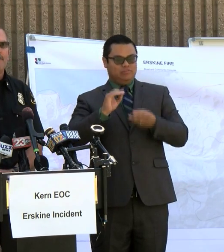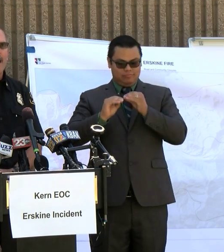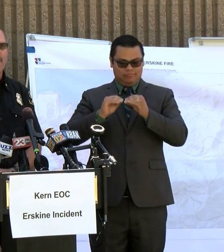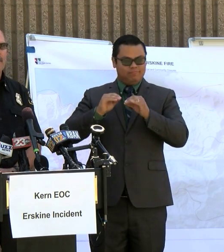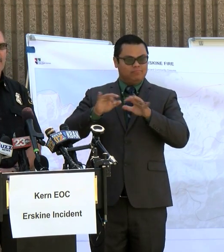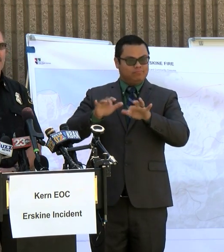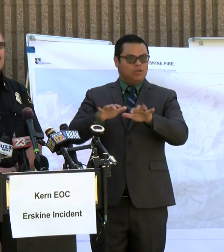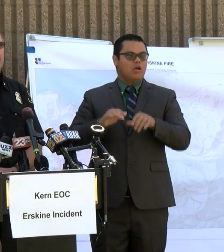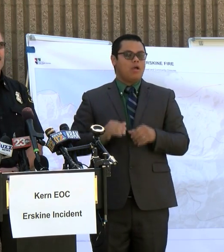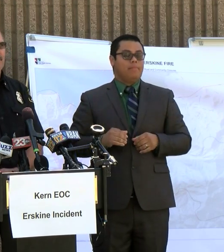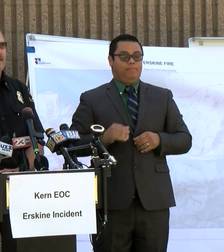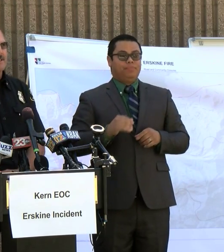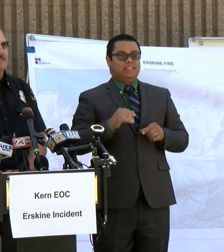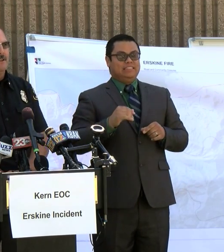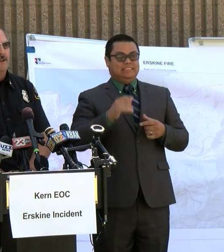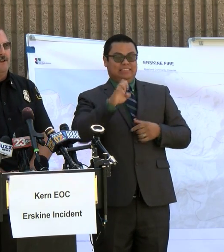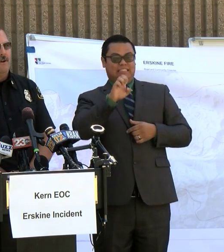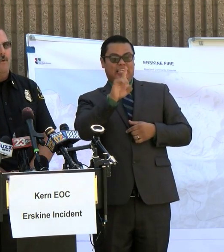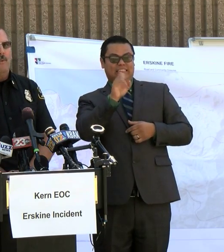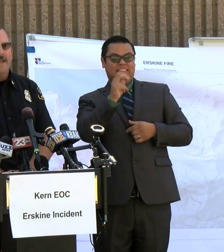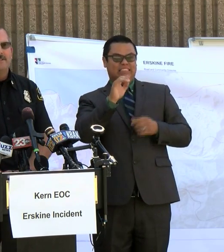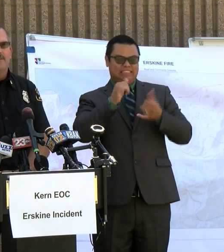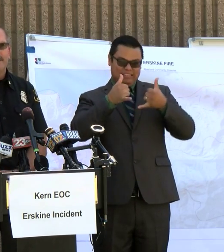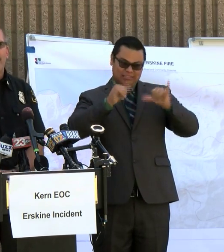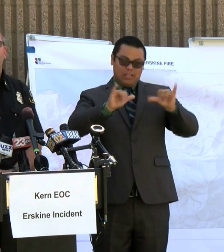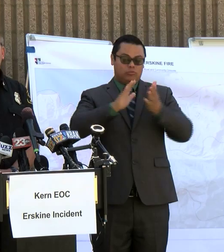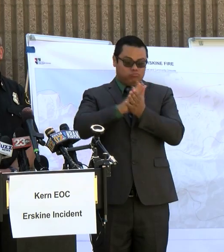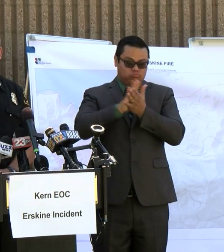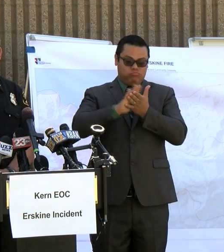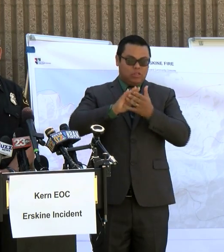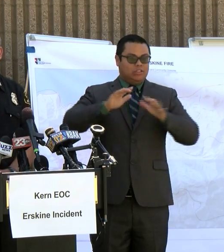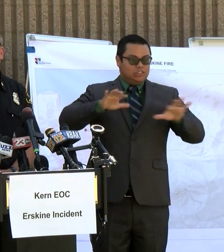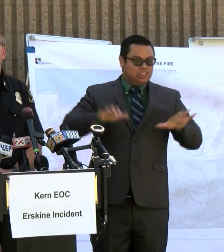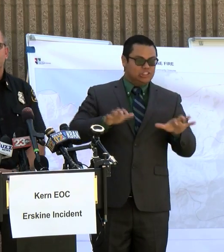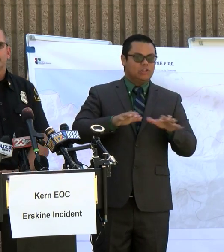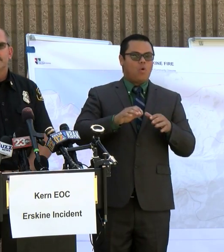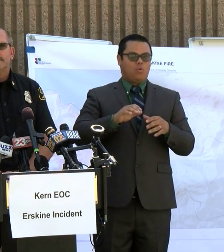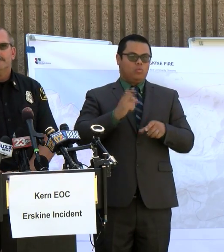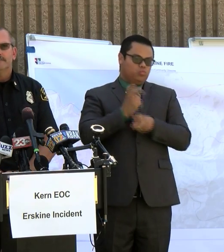to provide power for those communities west of South Lake.